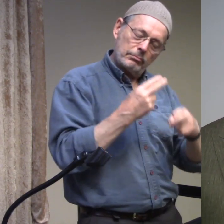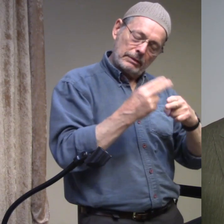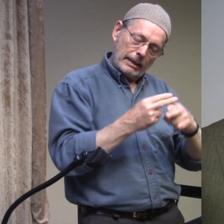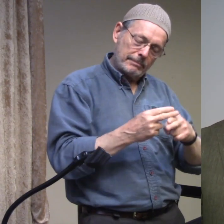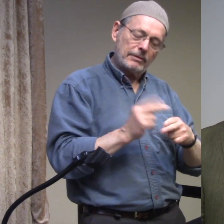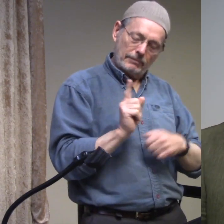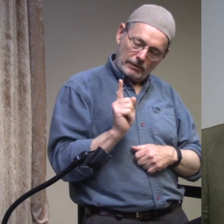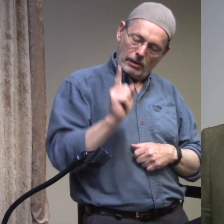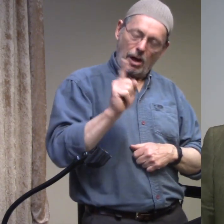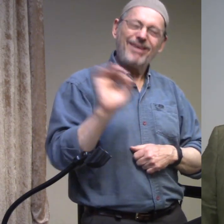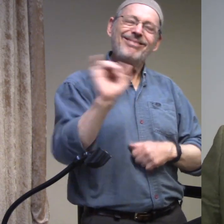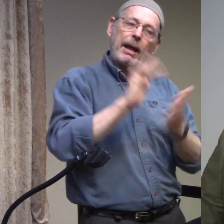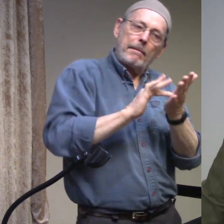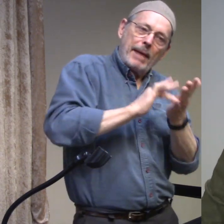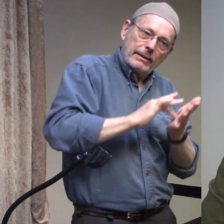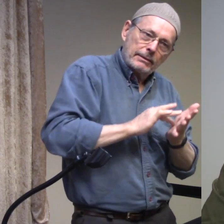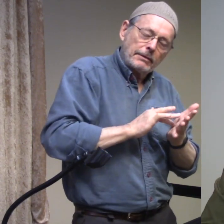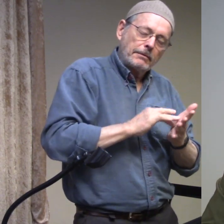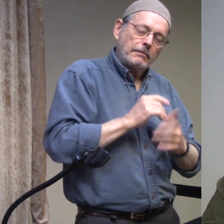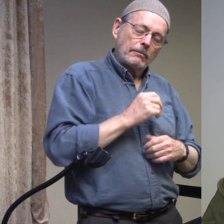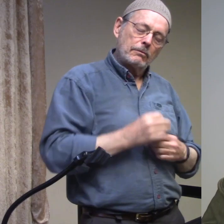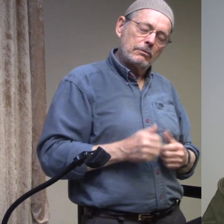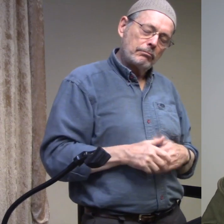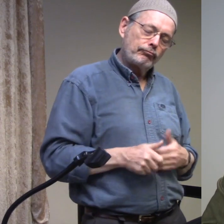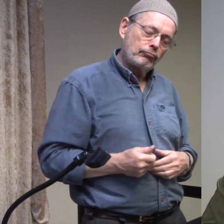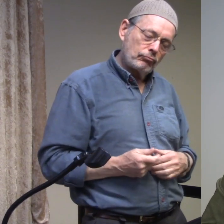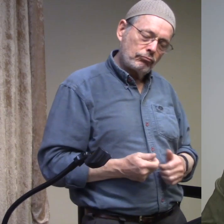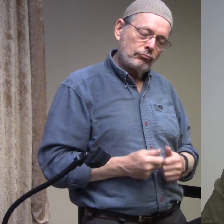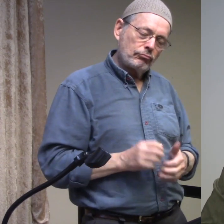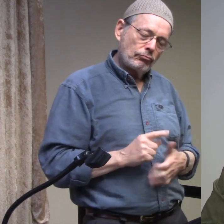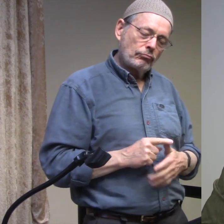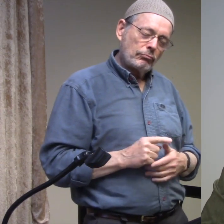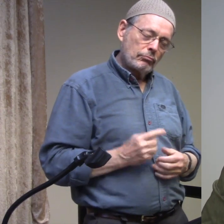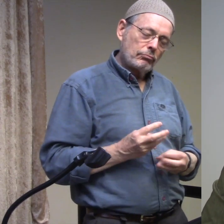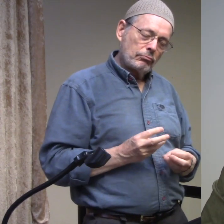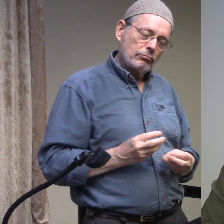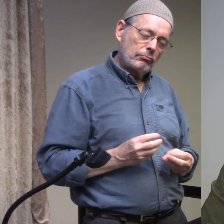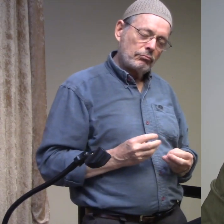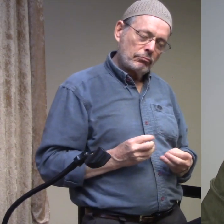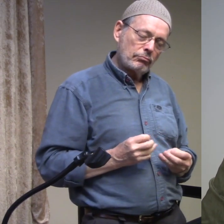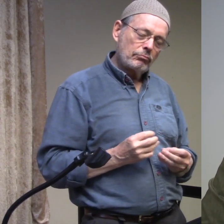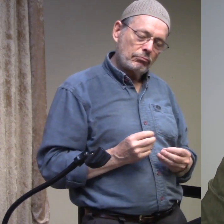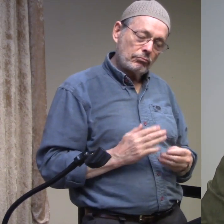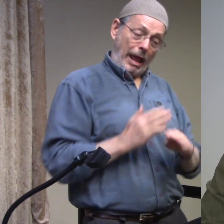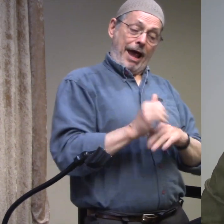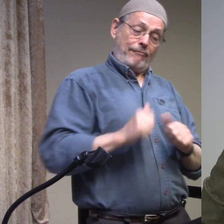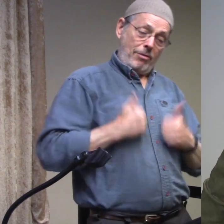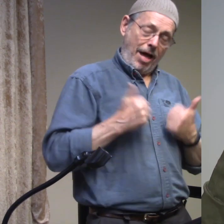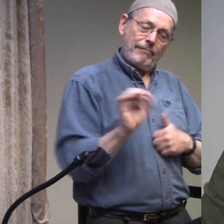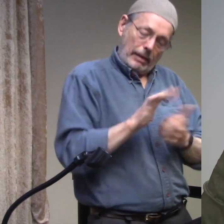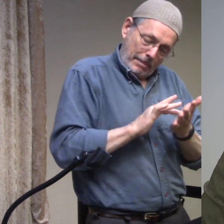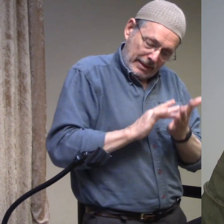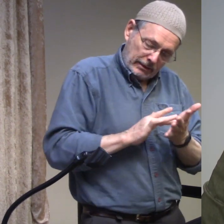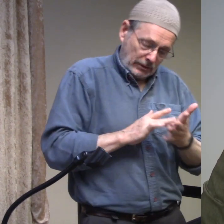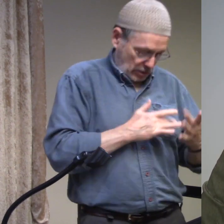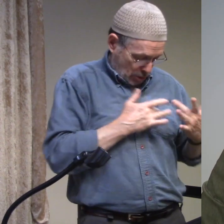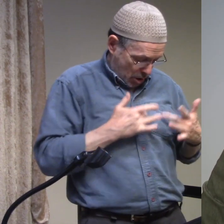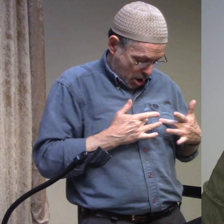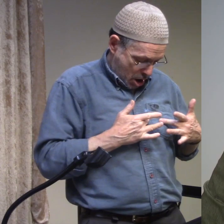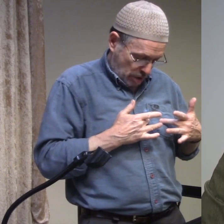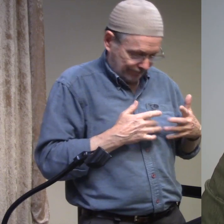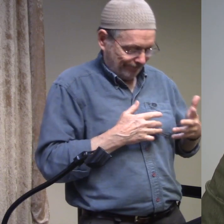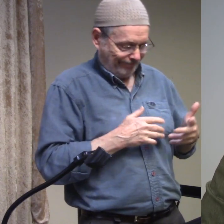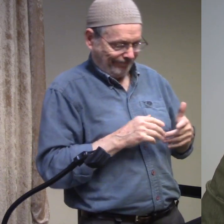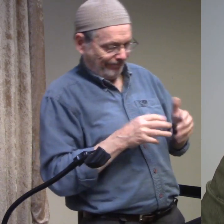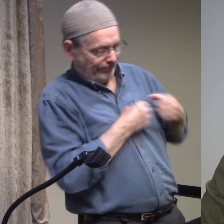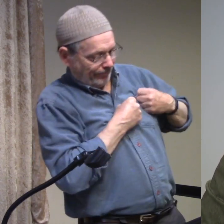as medicine. And the next life is medicine. And the afterlife is medicine. And so we empty our heart from this